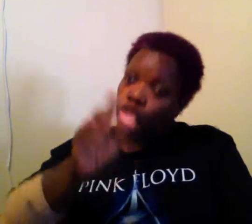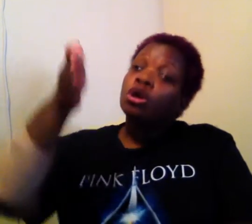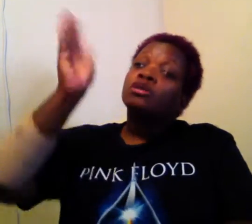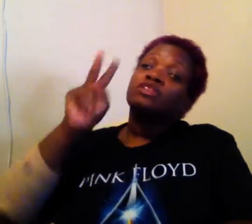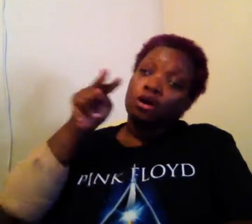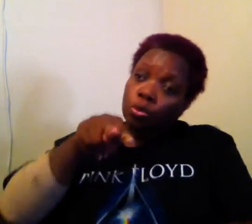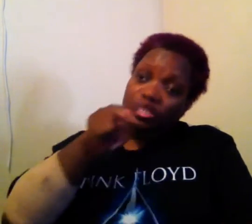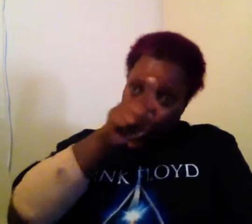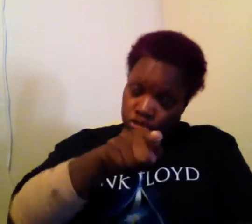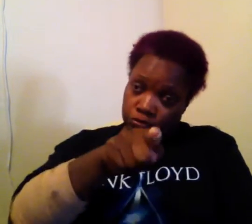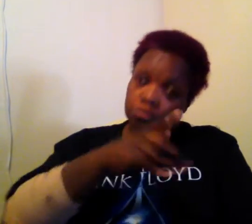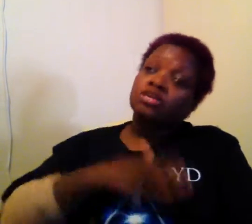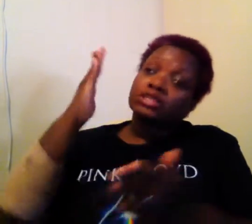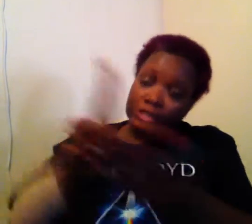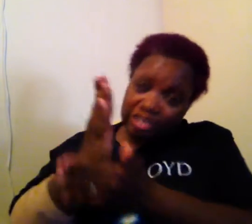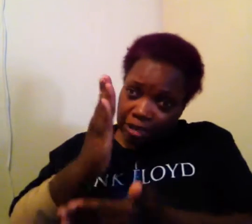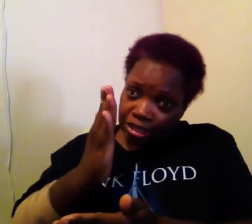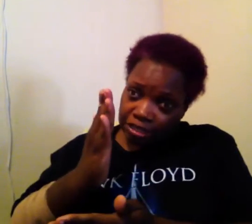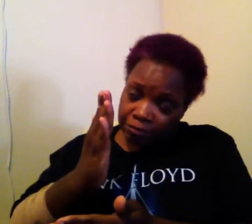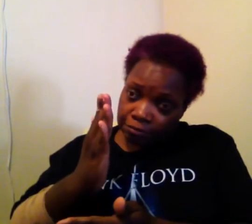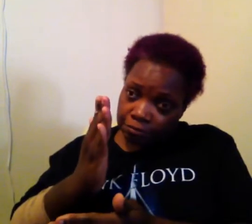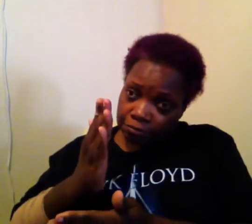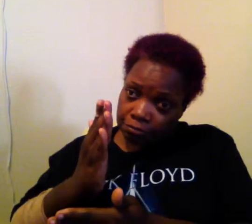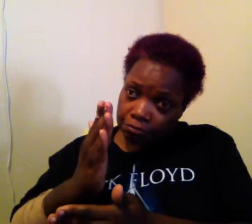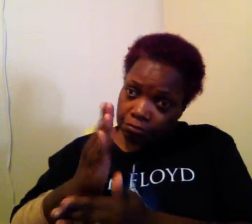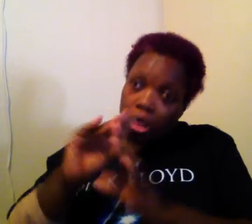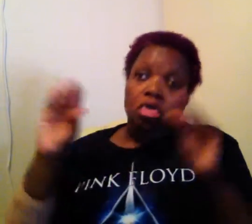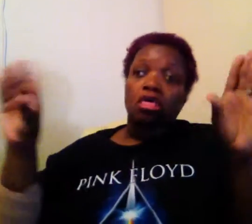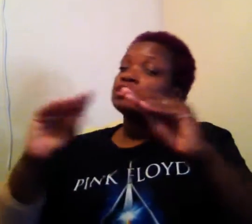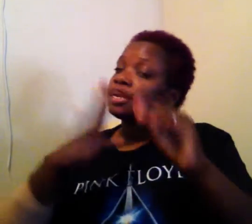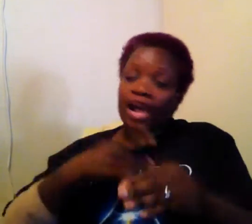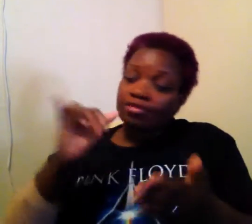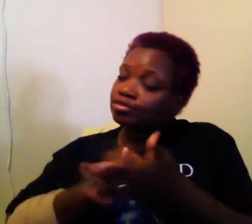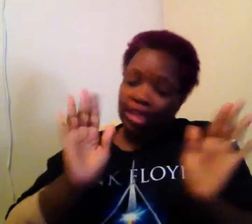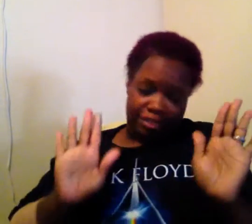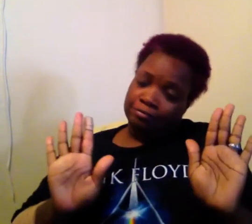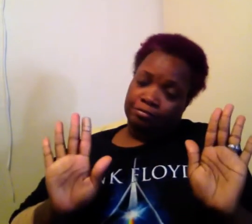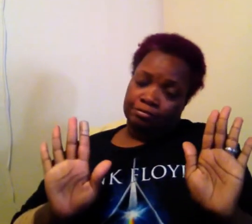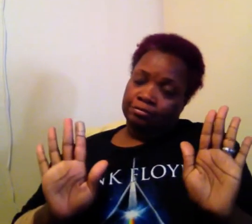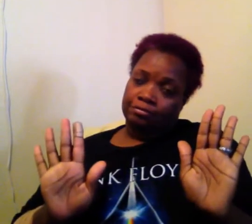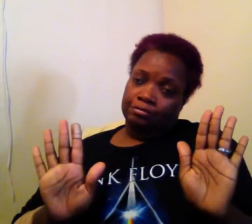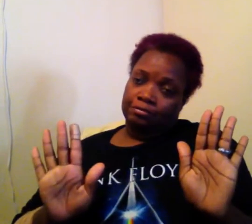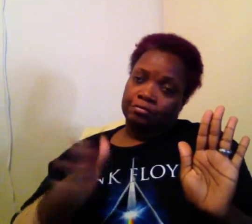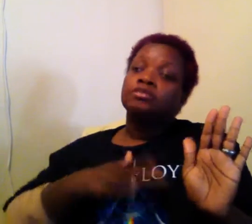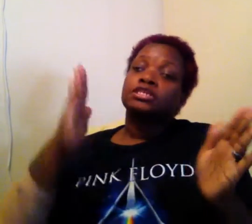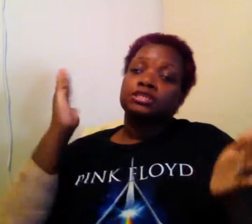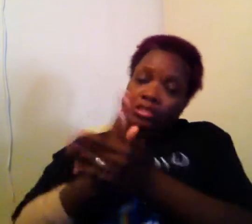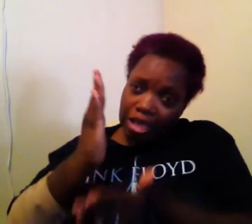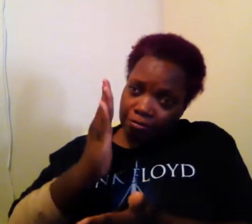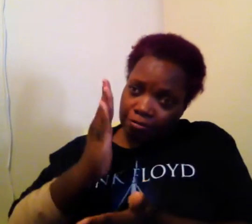WATCHING WET TELL ME I HAVE TO PINK NOS